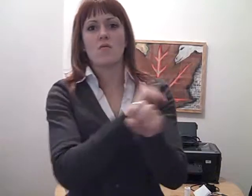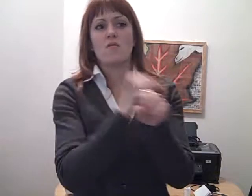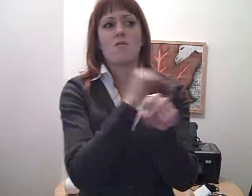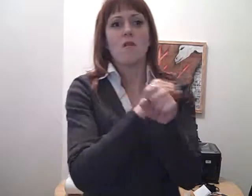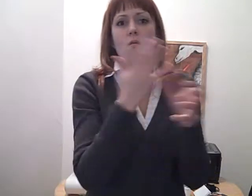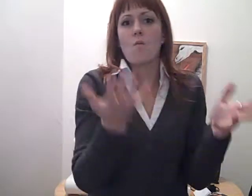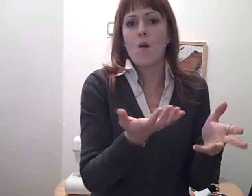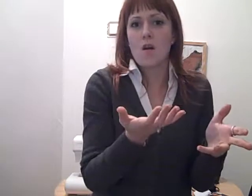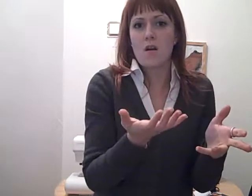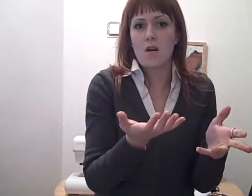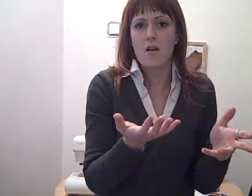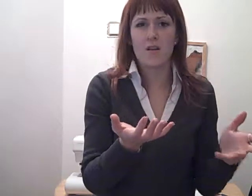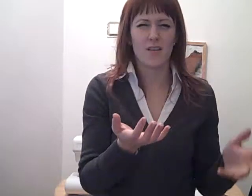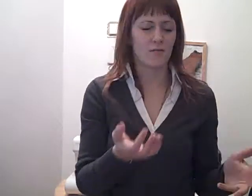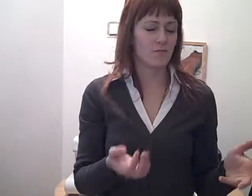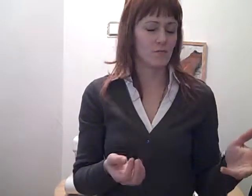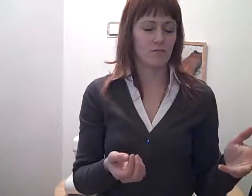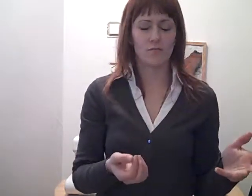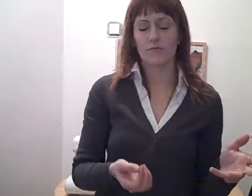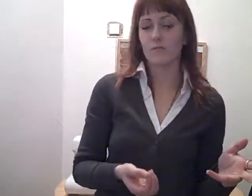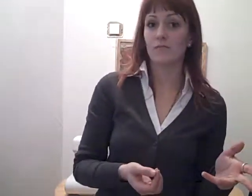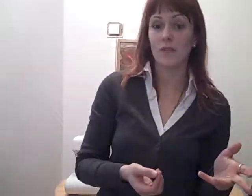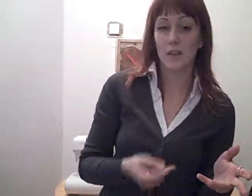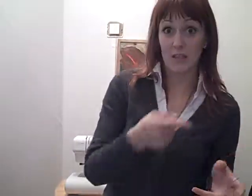lighting to get round at night.